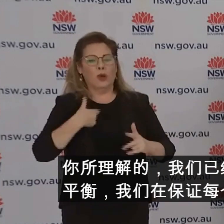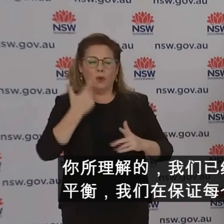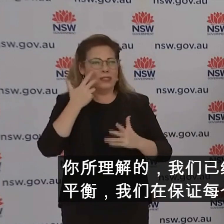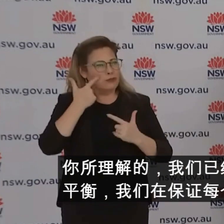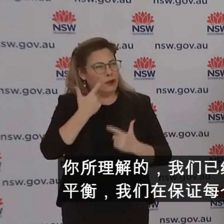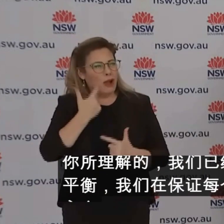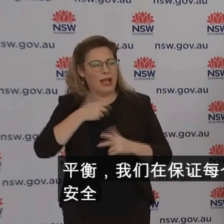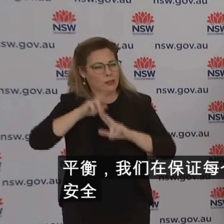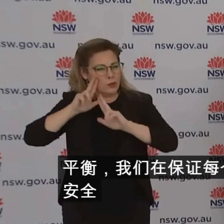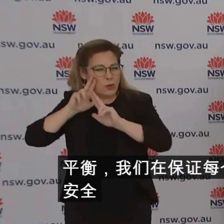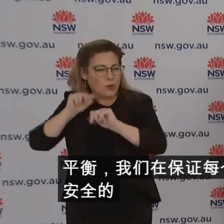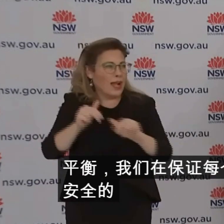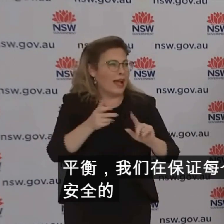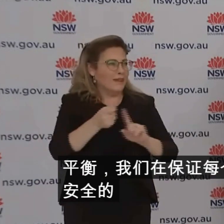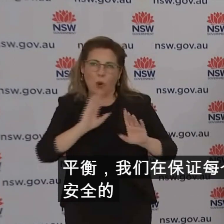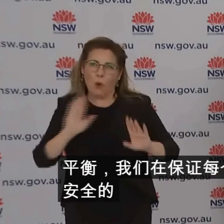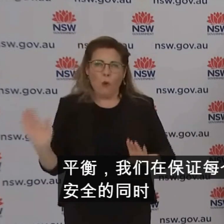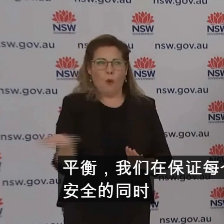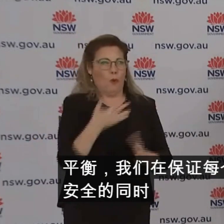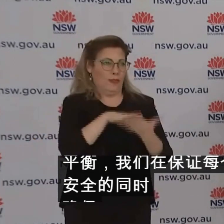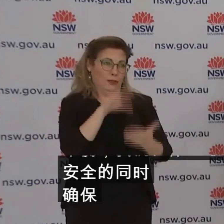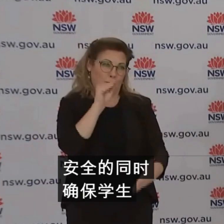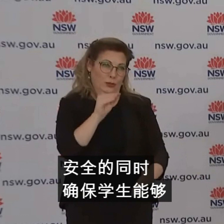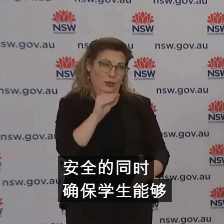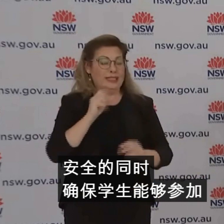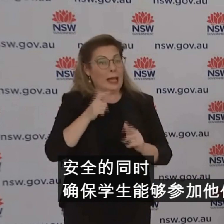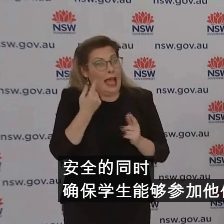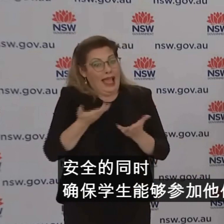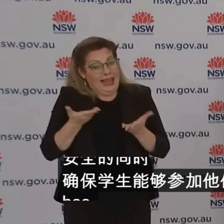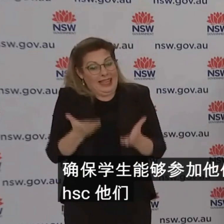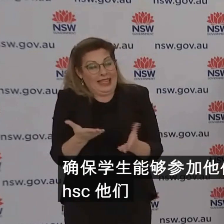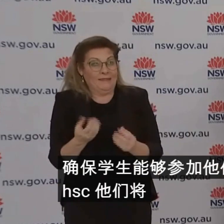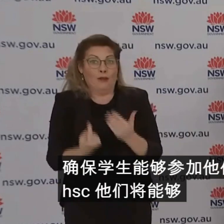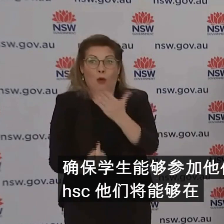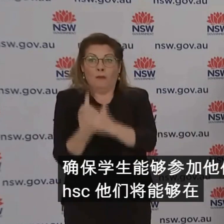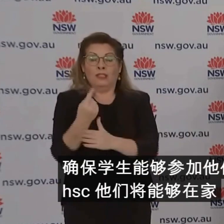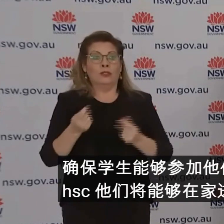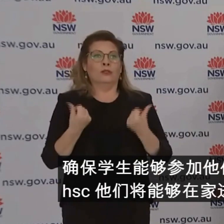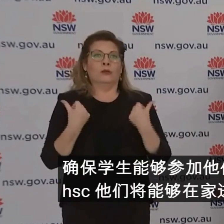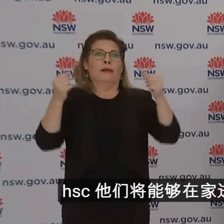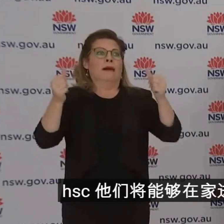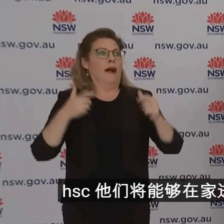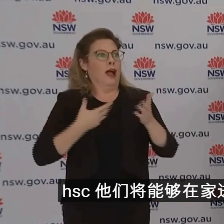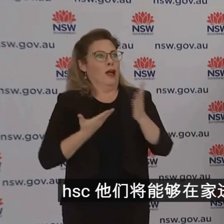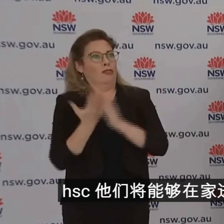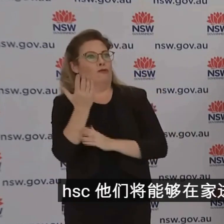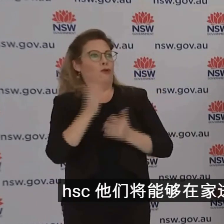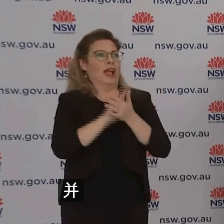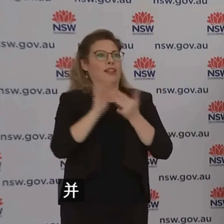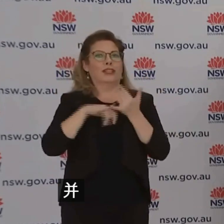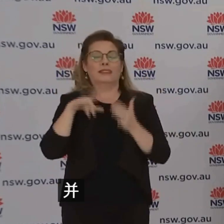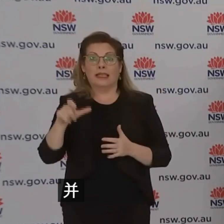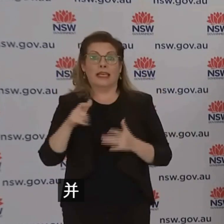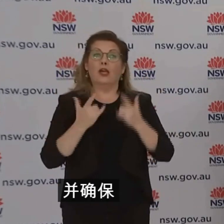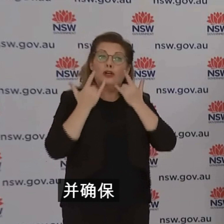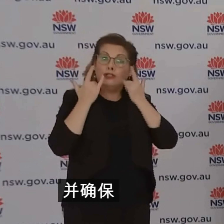where we're keeping everybody safe, but at the same time making sure that students will be able to sit their HSC, they'll be able to do their trials at home,